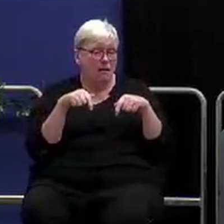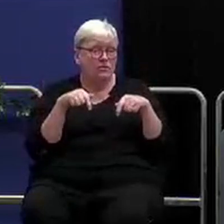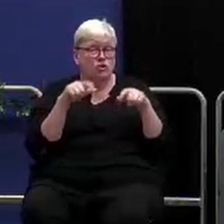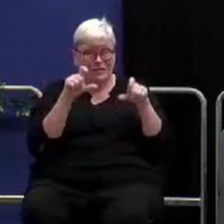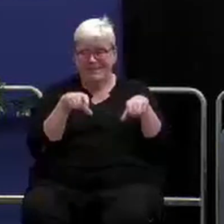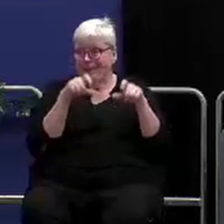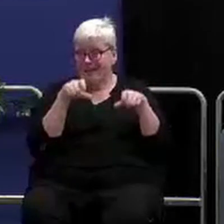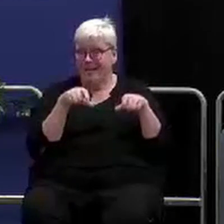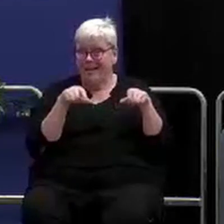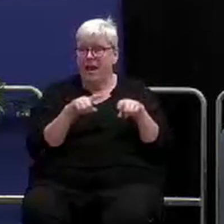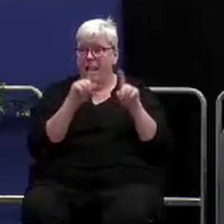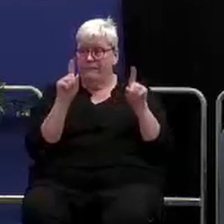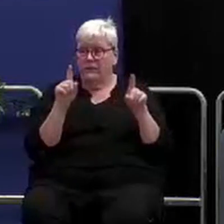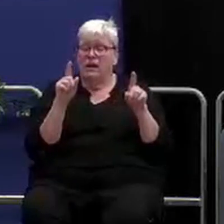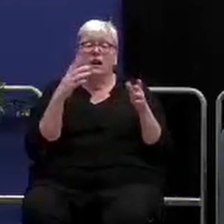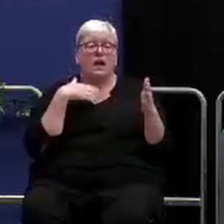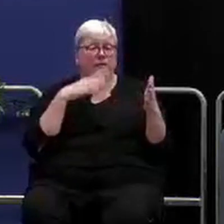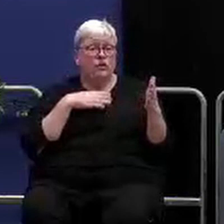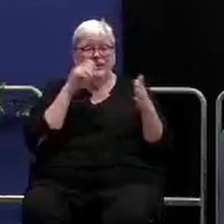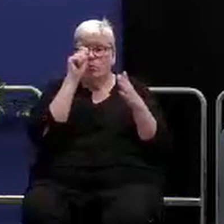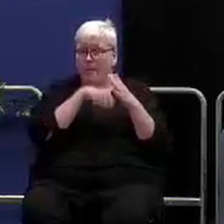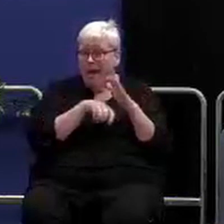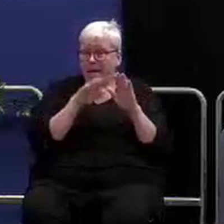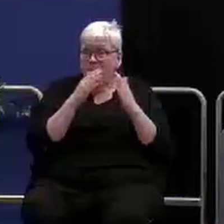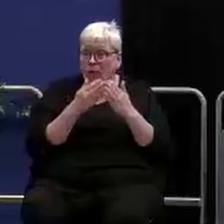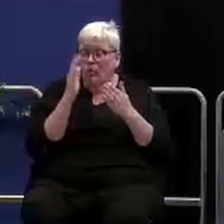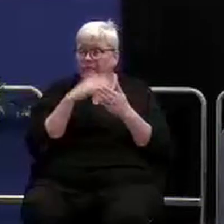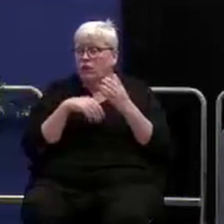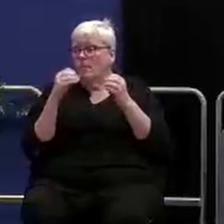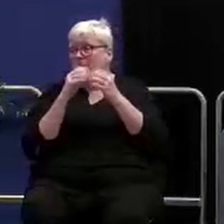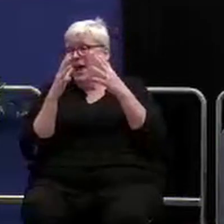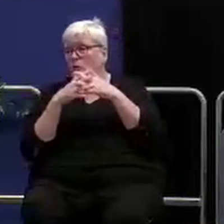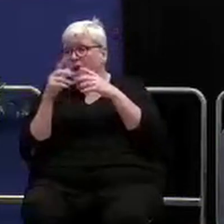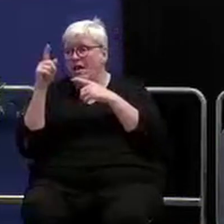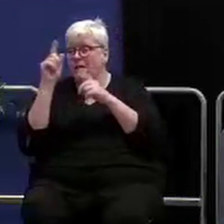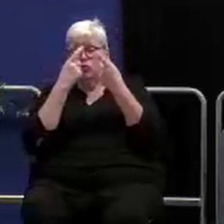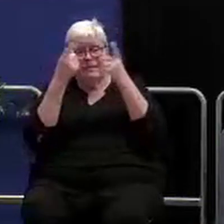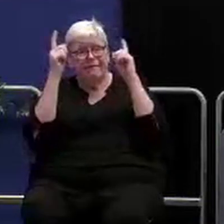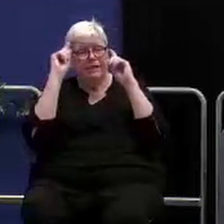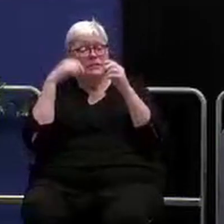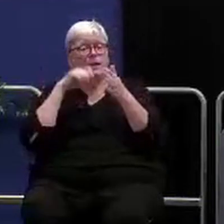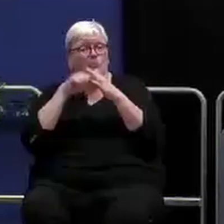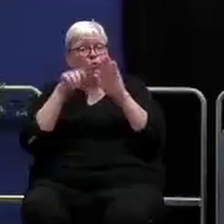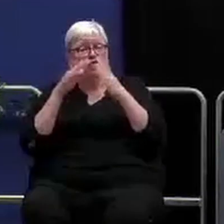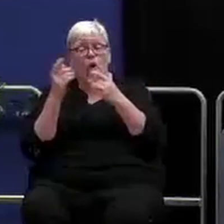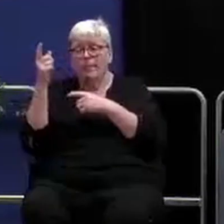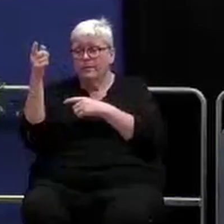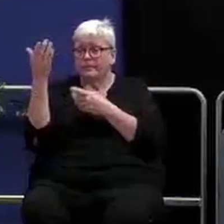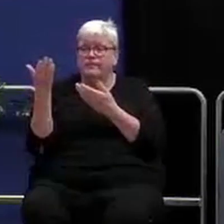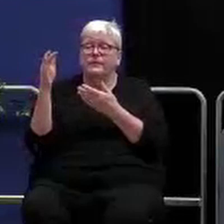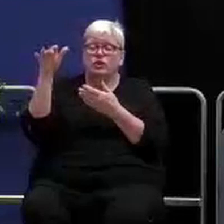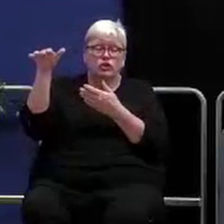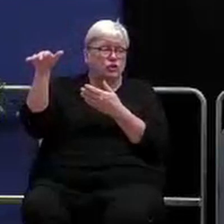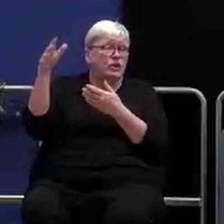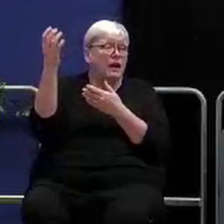around afterwards if you would like to purchase a book from Blackwell's, our university book provider.